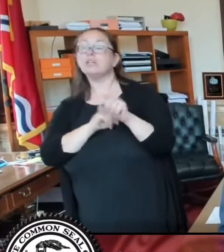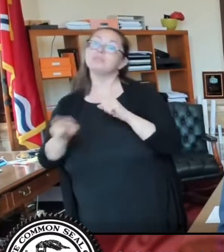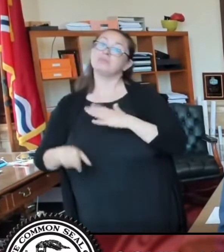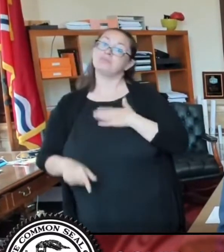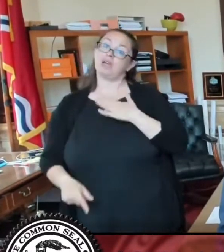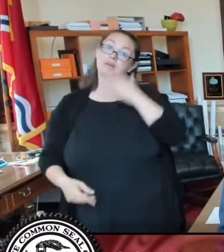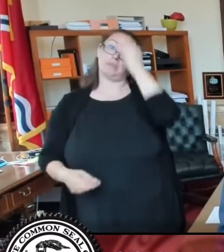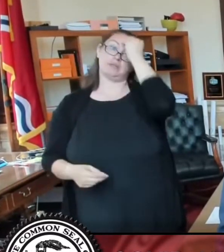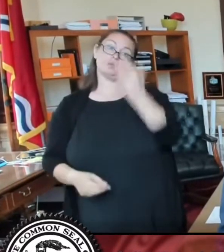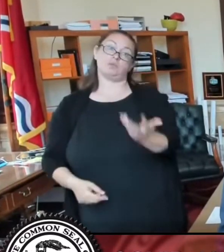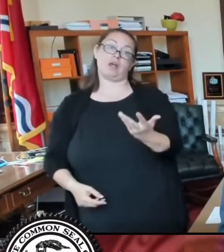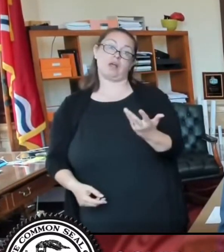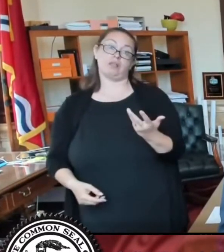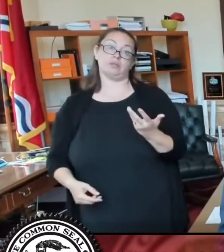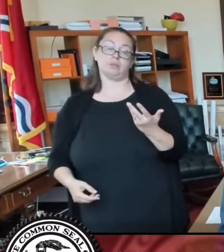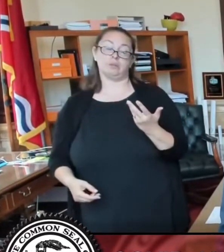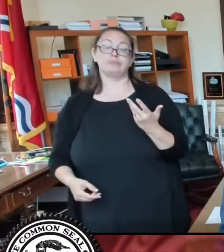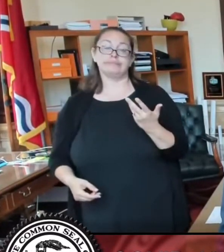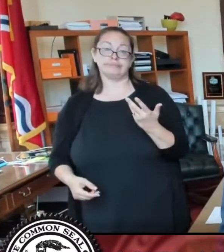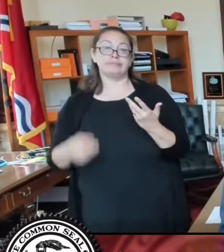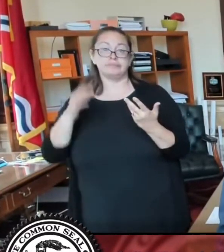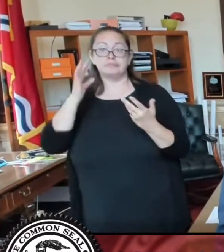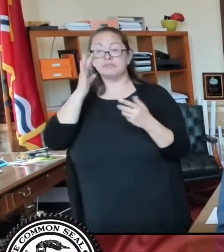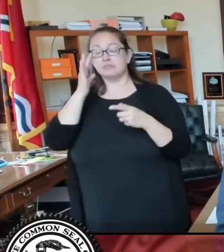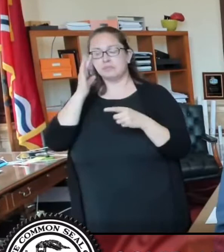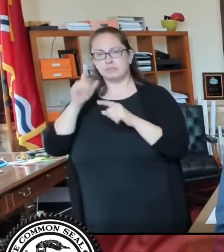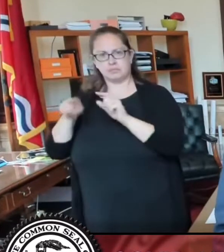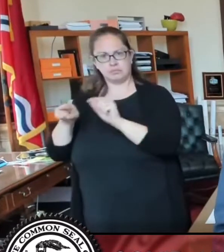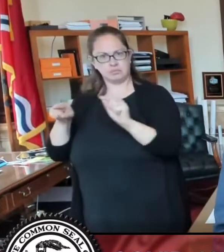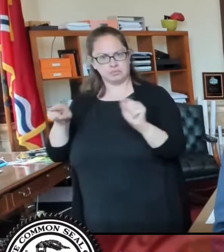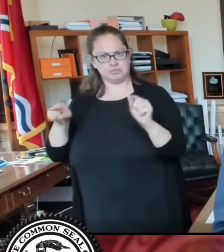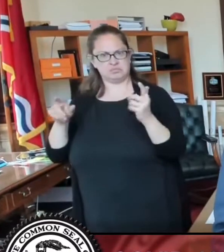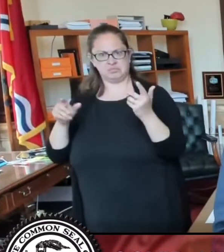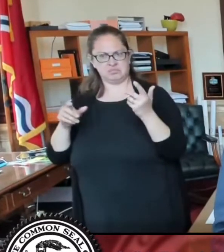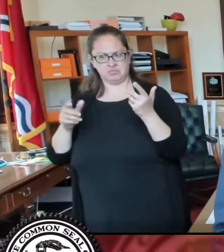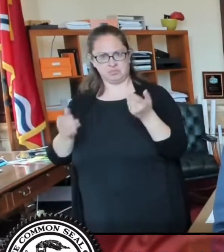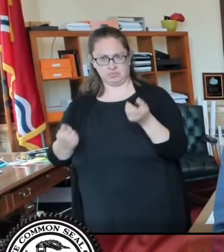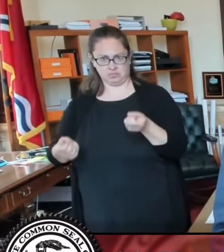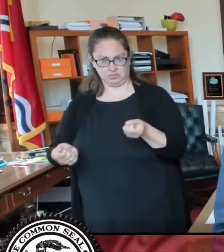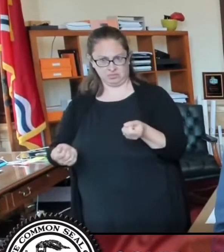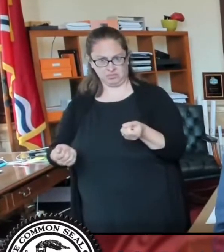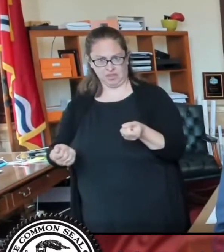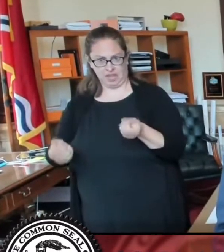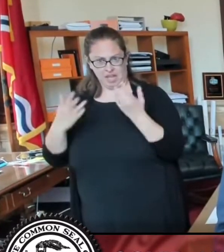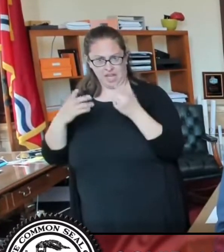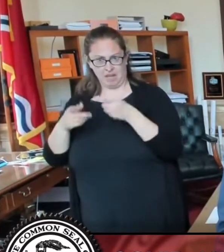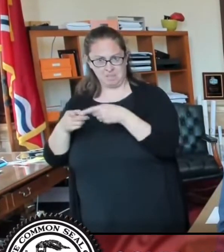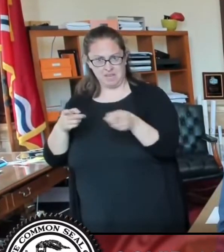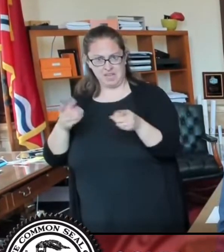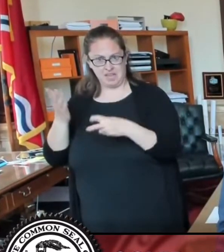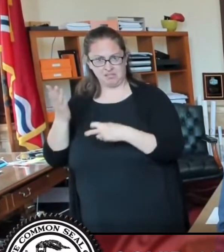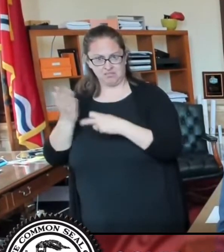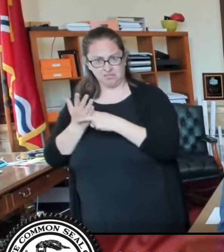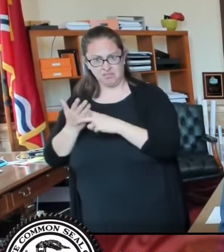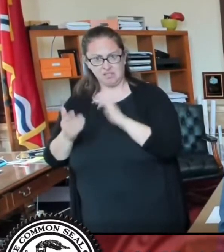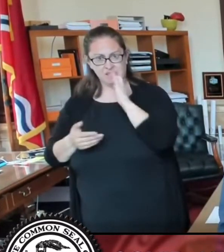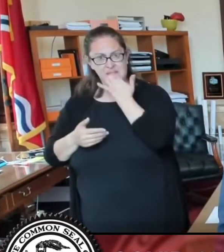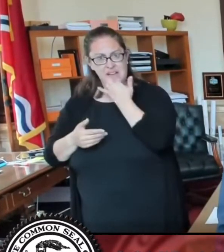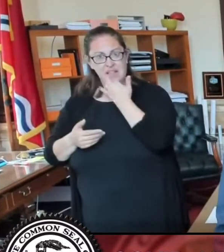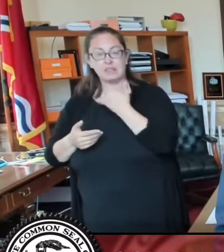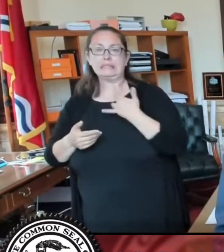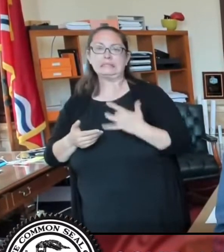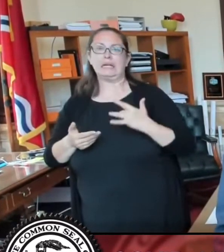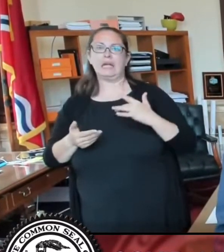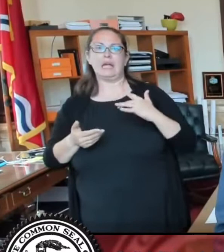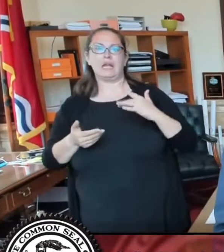report that the number of fireworks and the number of those types of violations, they tend to go down